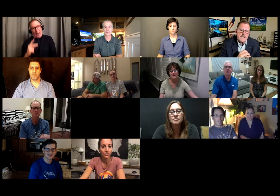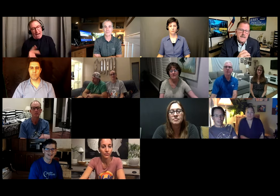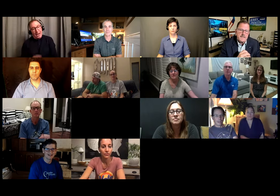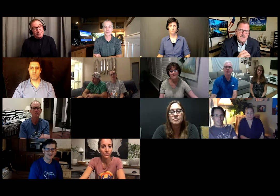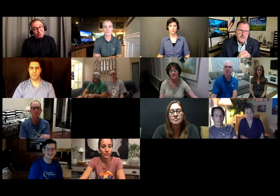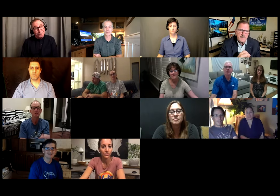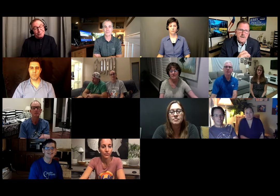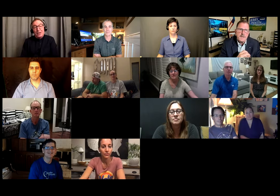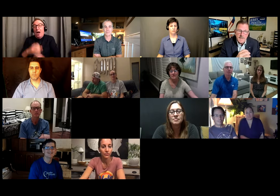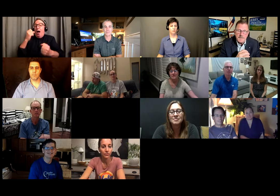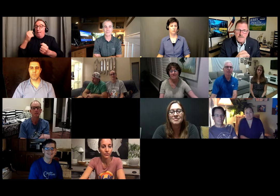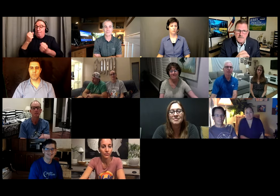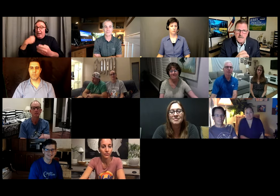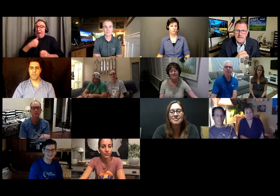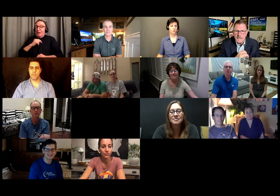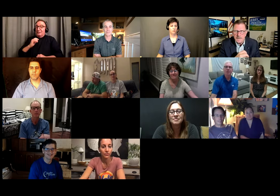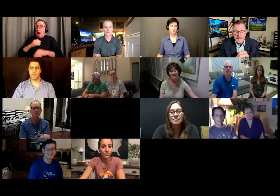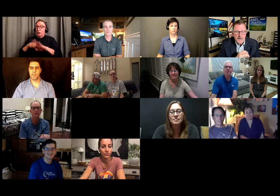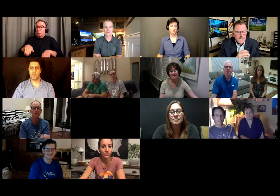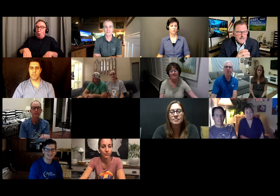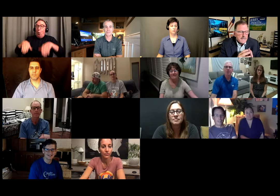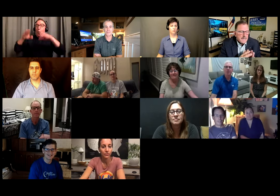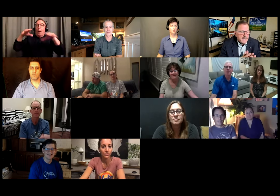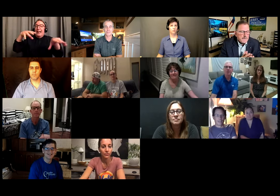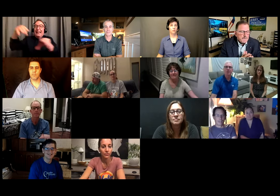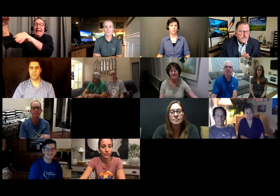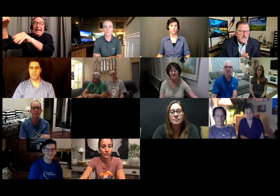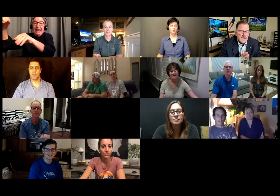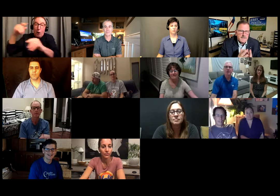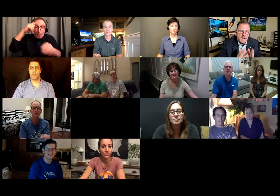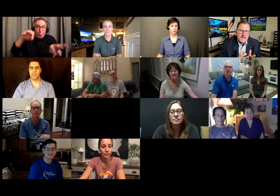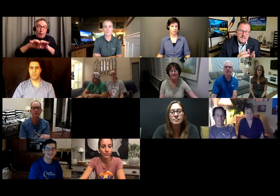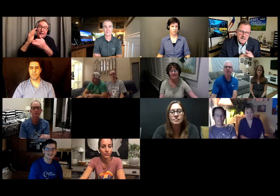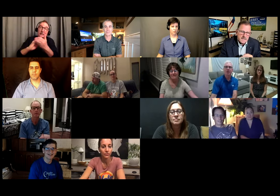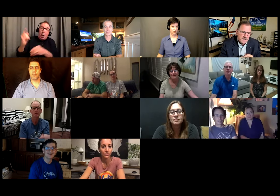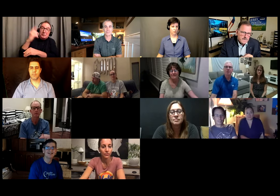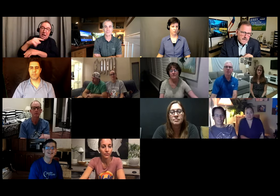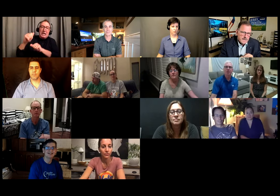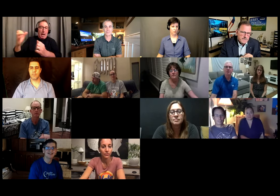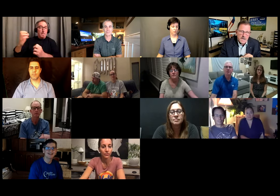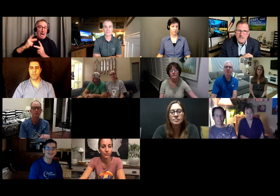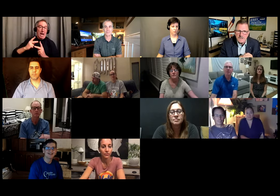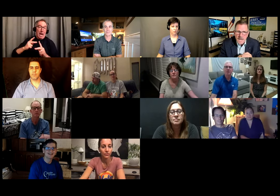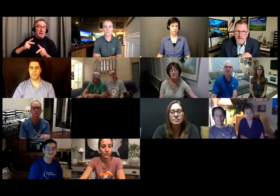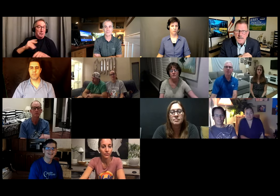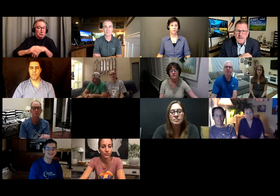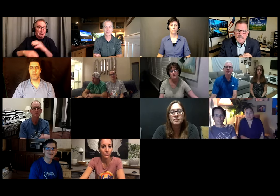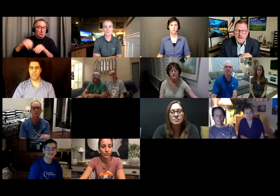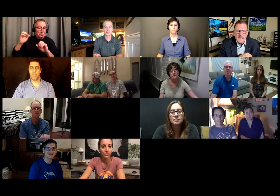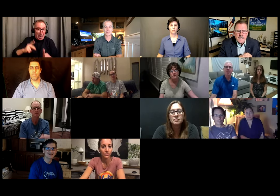and it's really important that maybe someday they can come back. The city has lots and lots of challenges